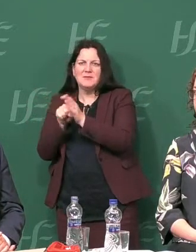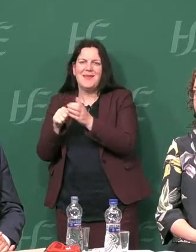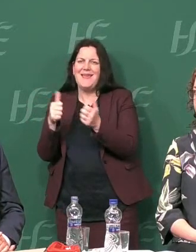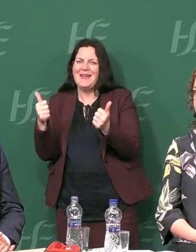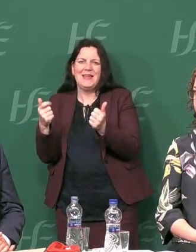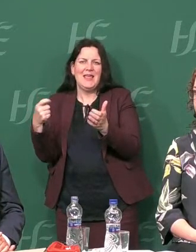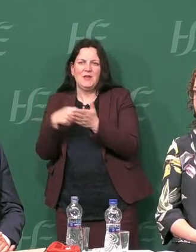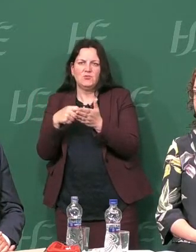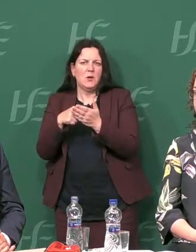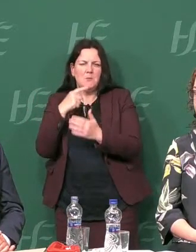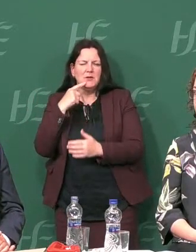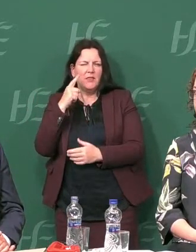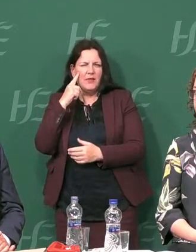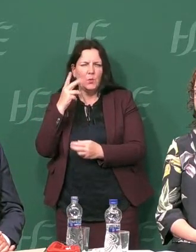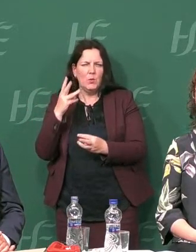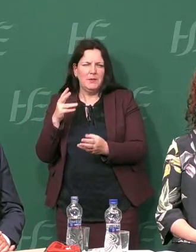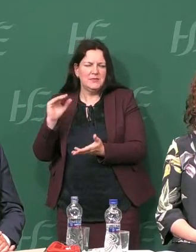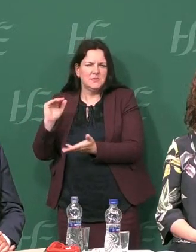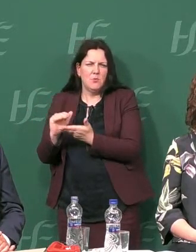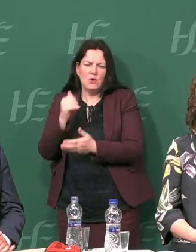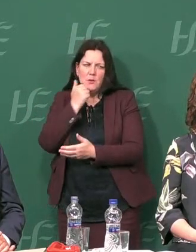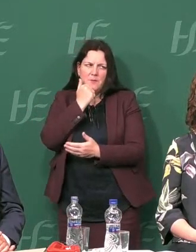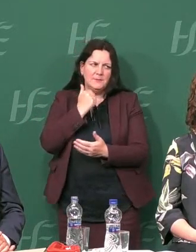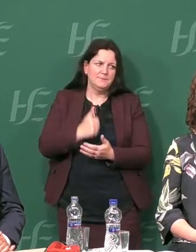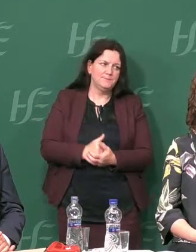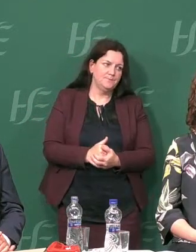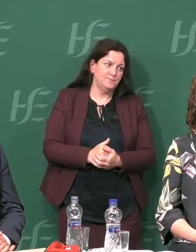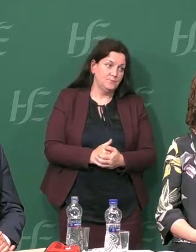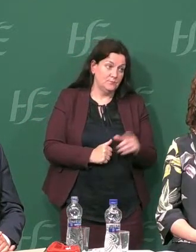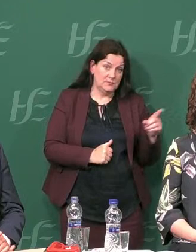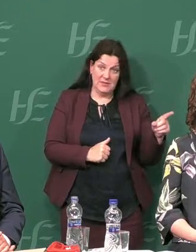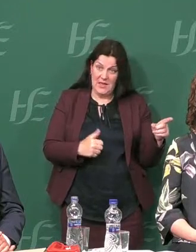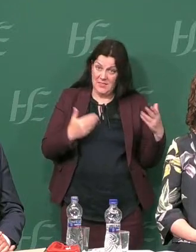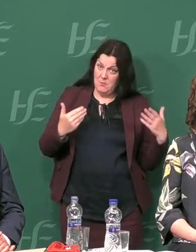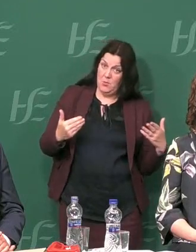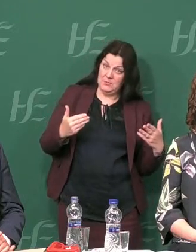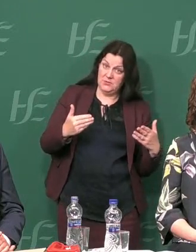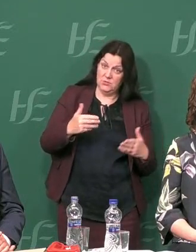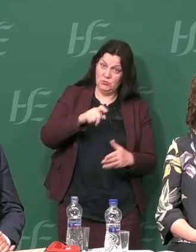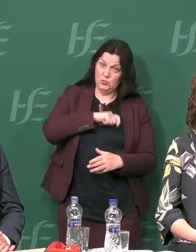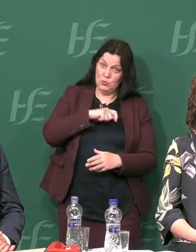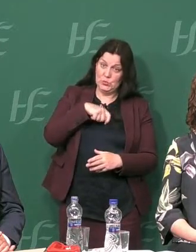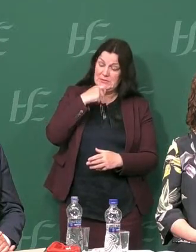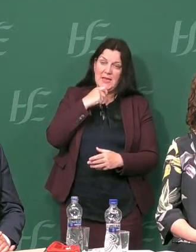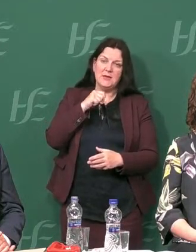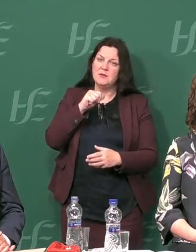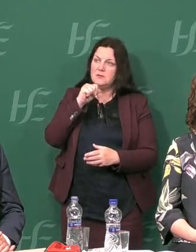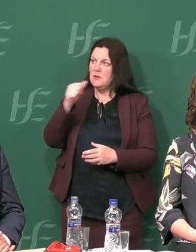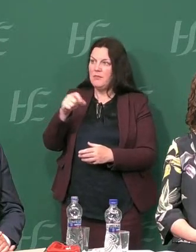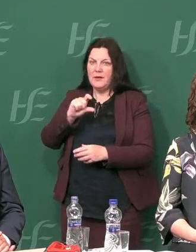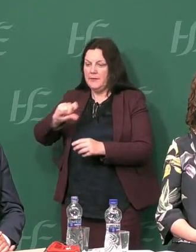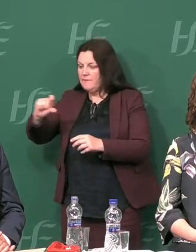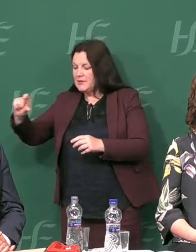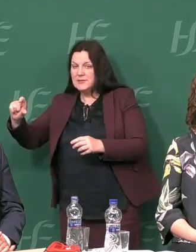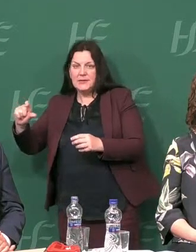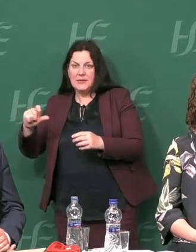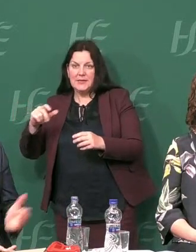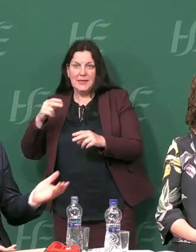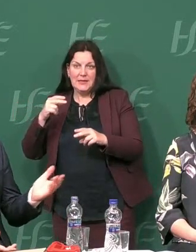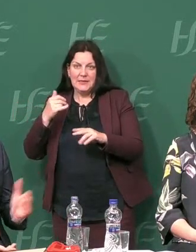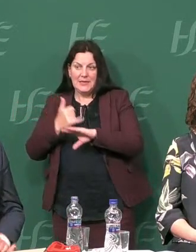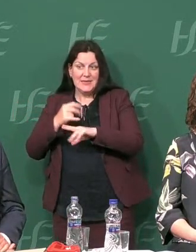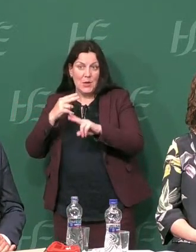vaccines, but it's a very small number, if any, at the moment. Is it fair enough to say that at this point in time, no vaccines have been allowed to go out of date?